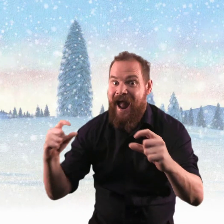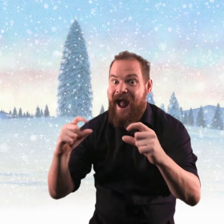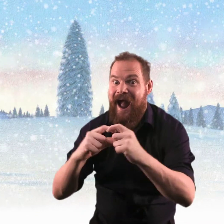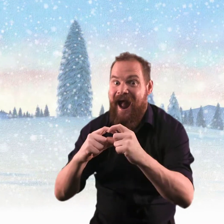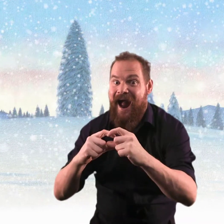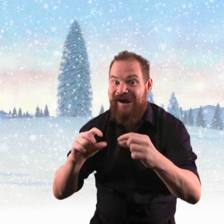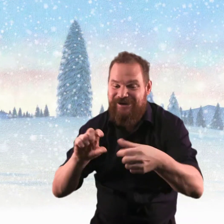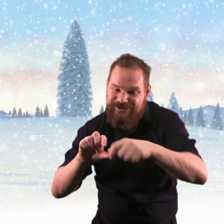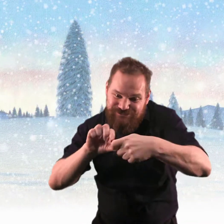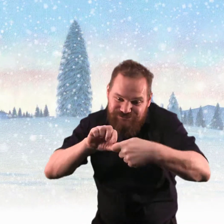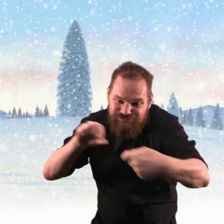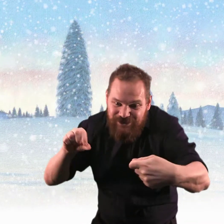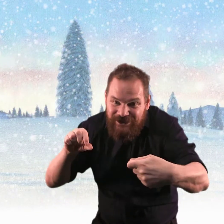it round the Snowdog's neck.